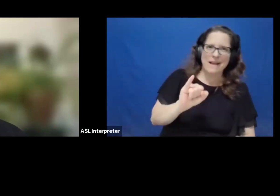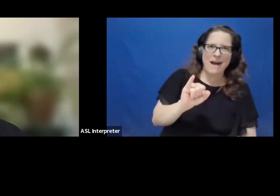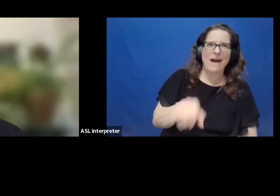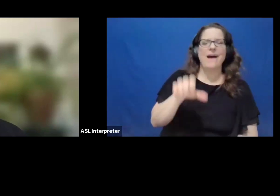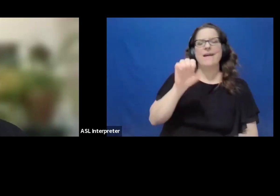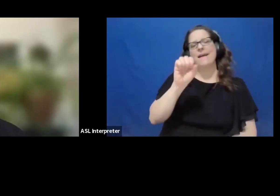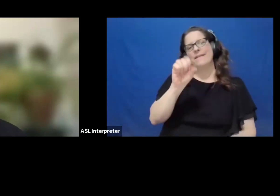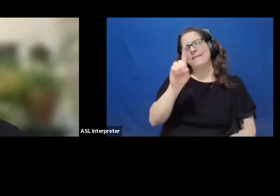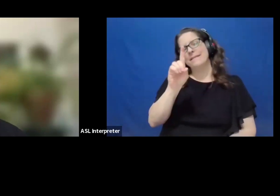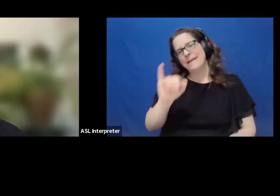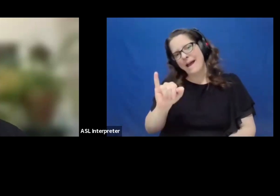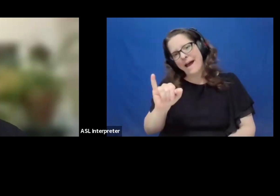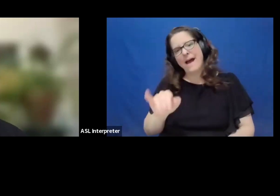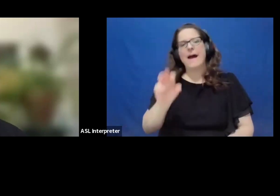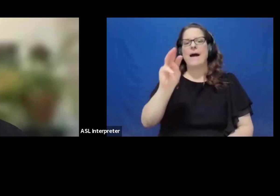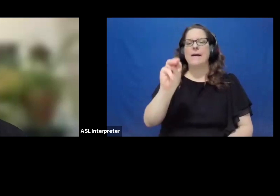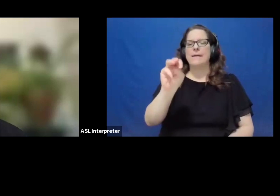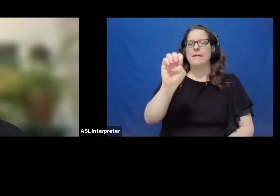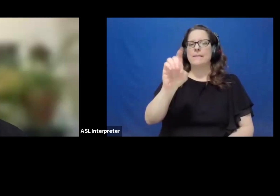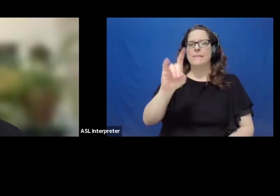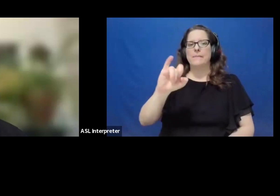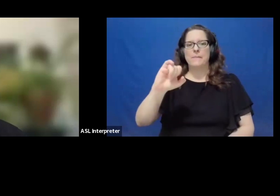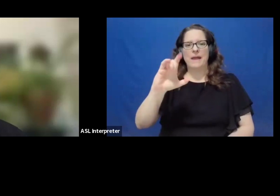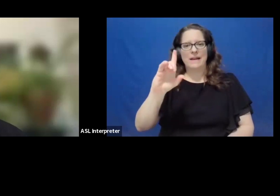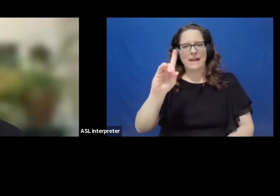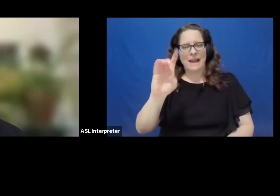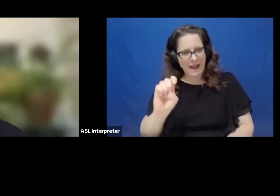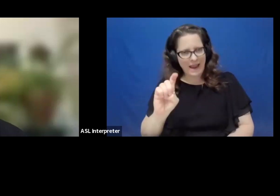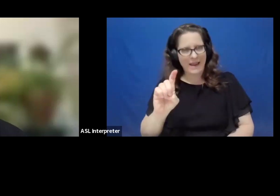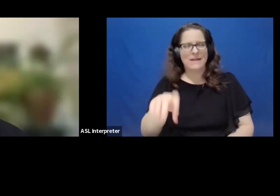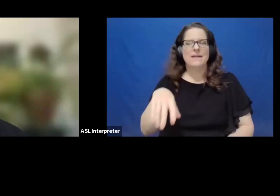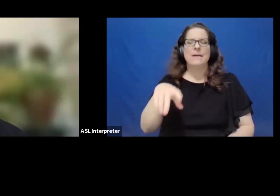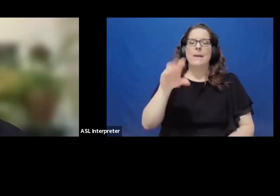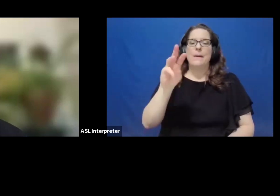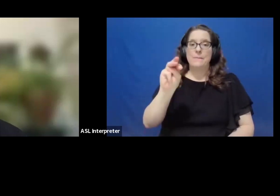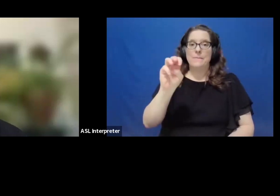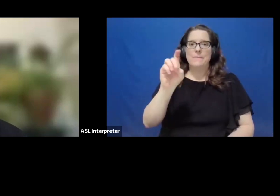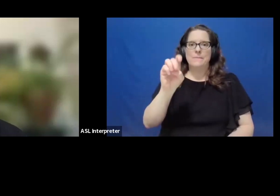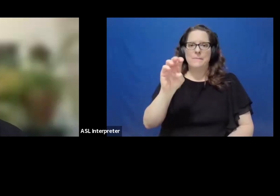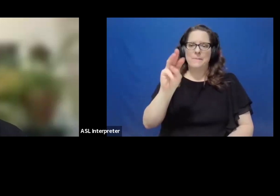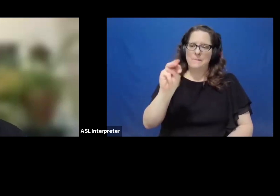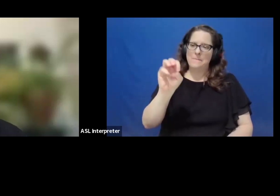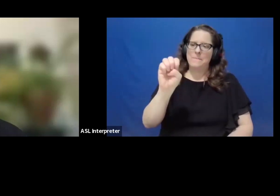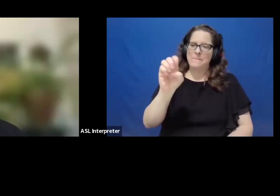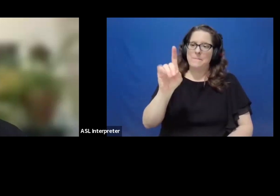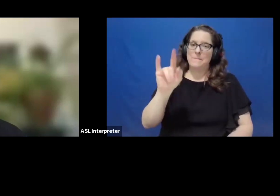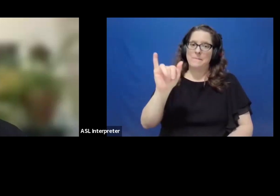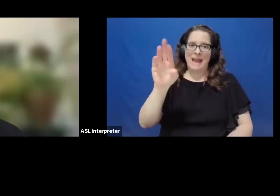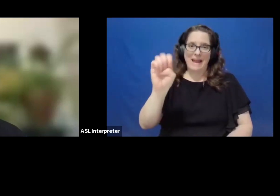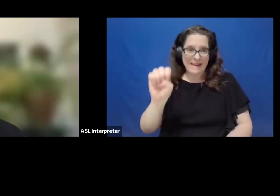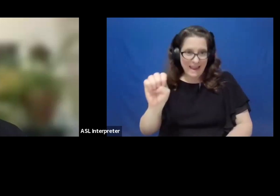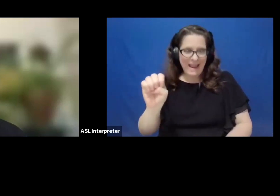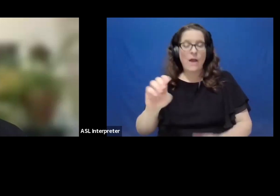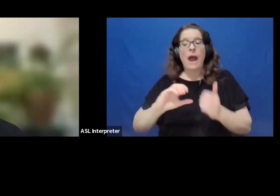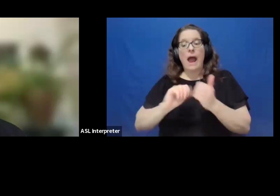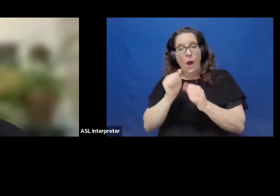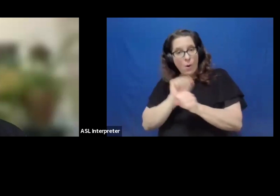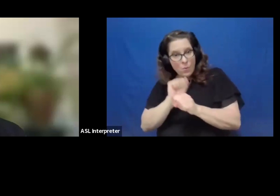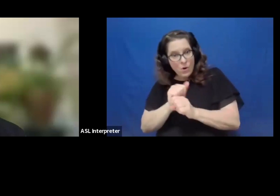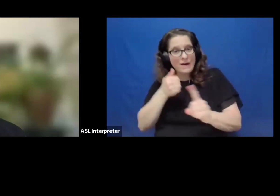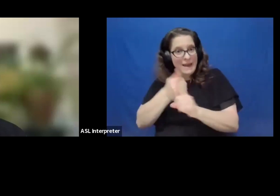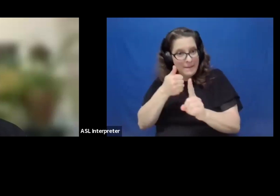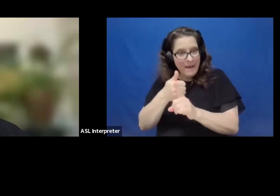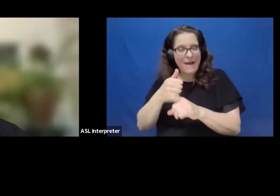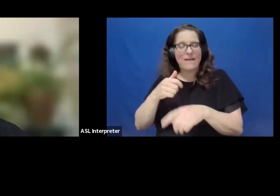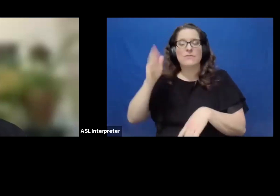Medicaid, how work affects them, how to apply for them, who is eligible, etc. But you